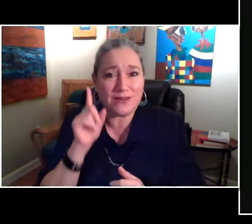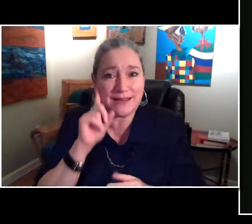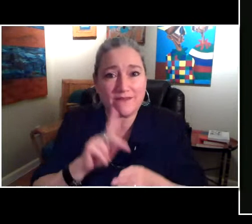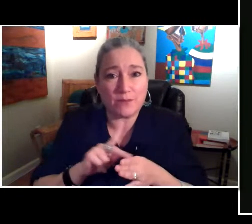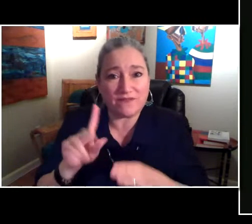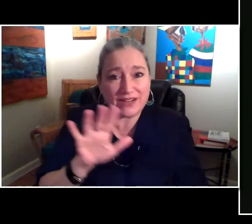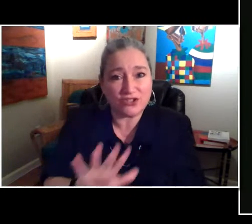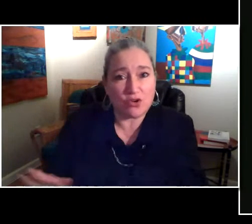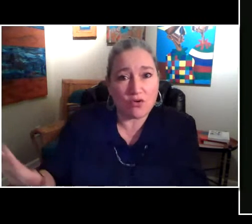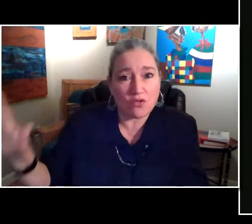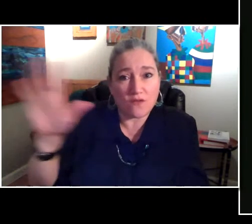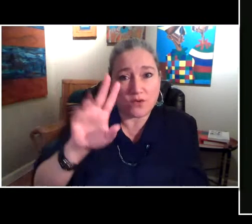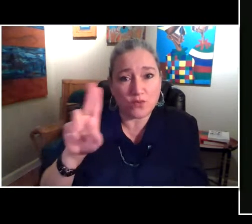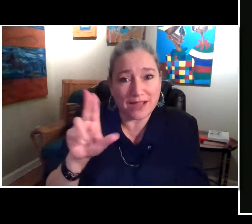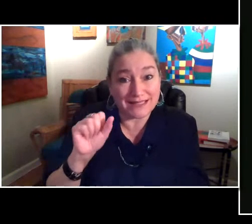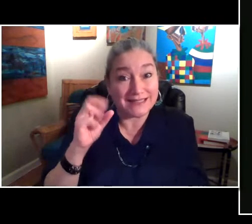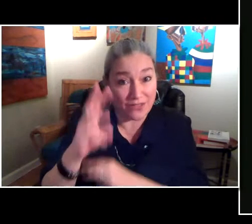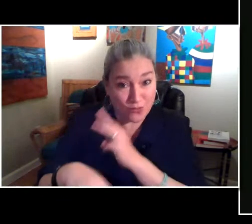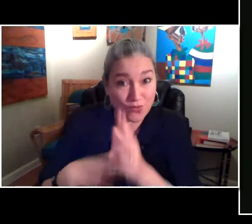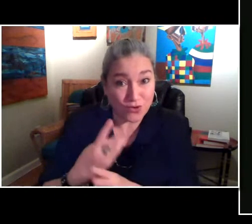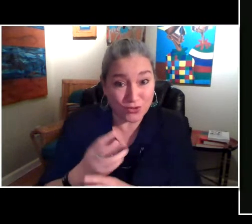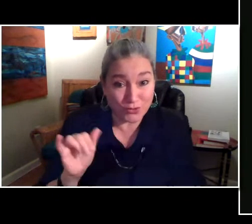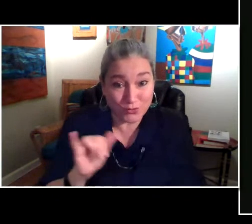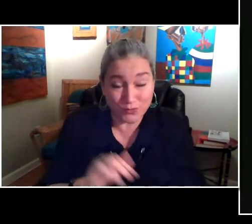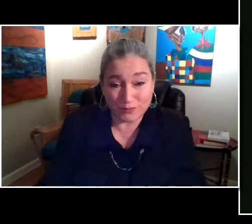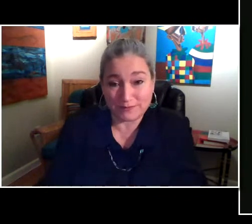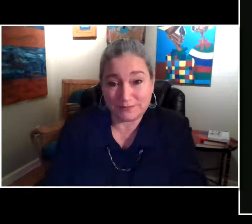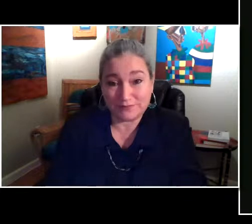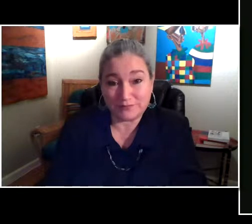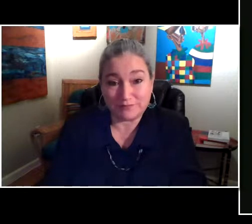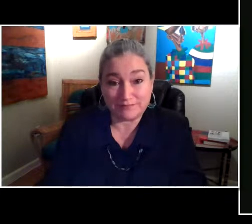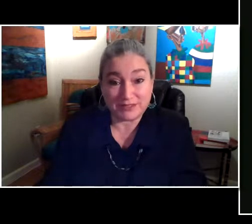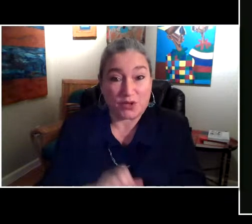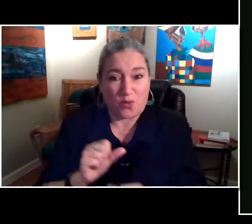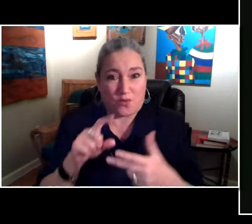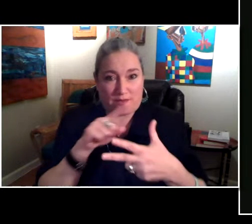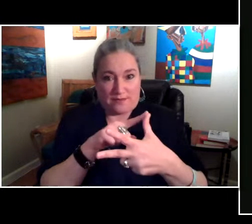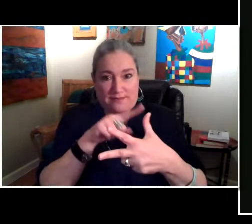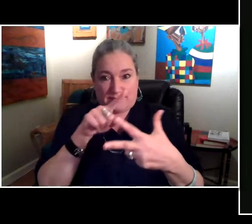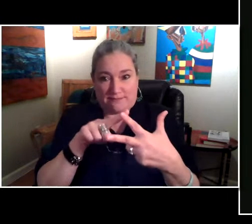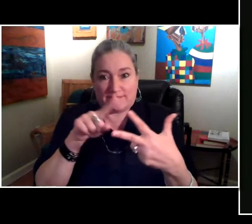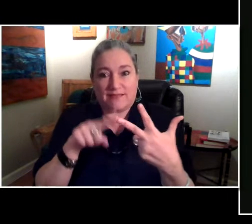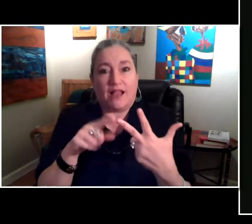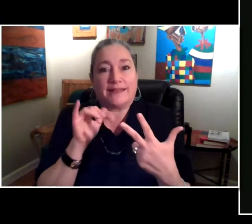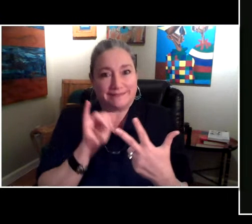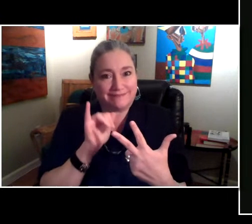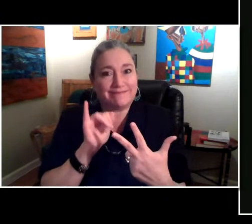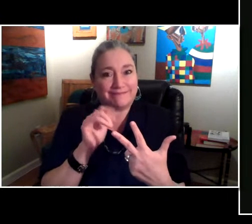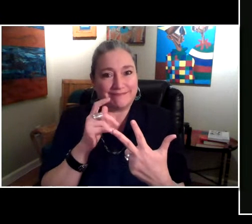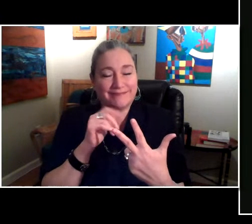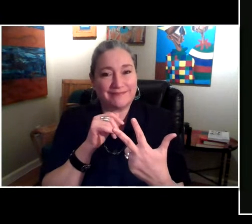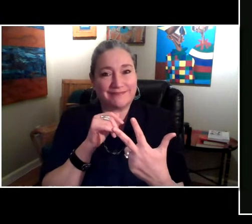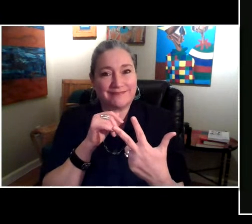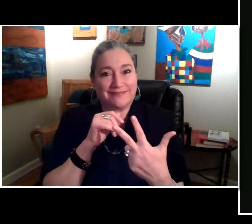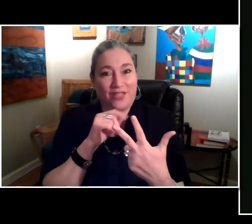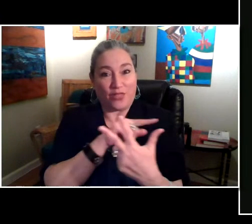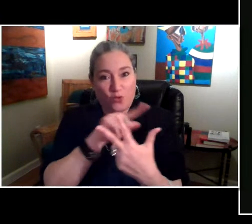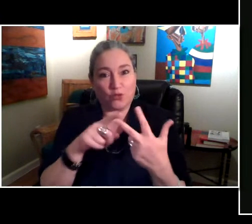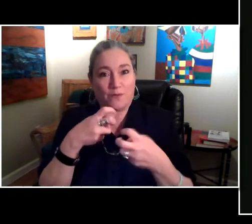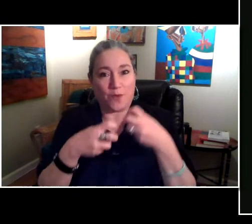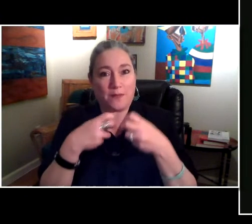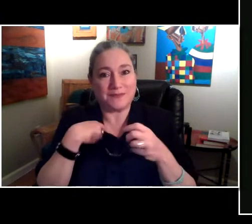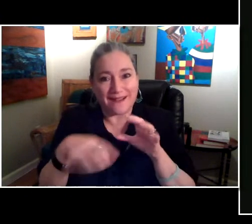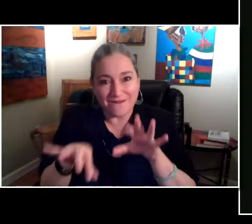deaf babies. Where are deaf professionals all over the United States and the world not included